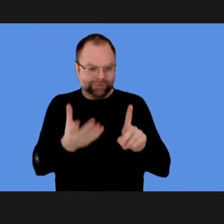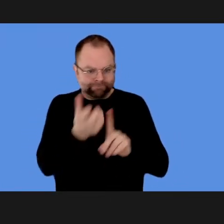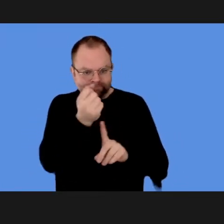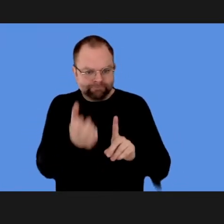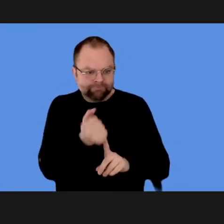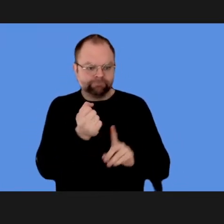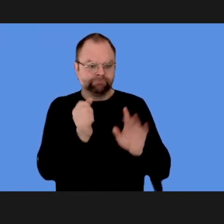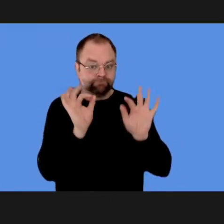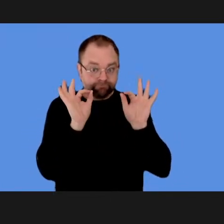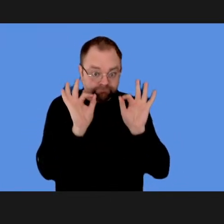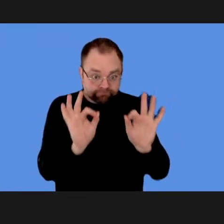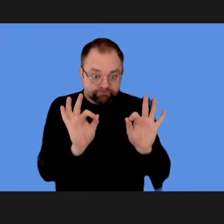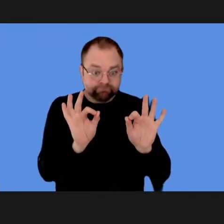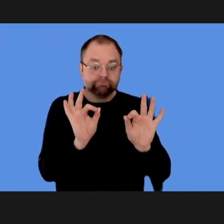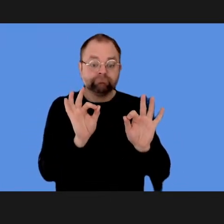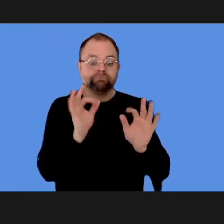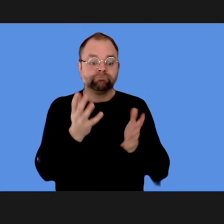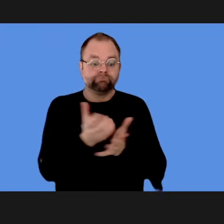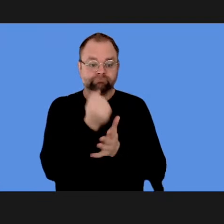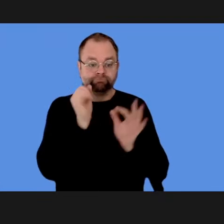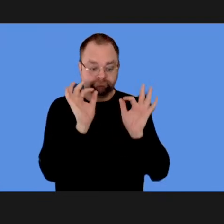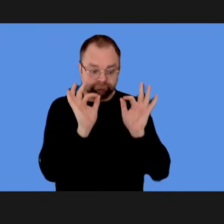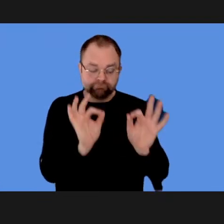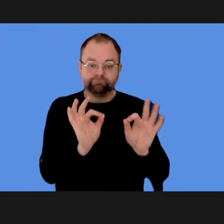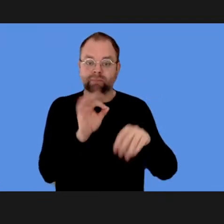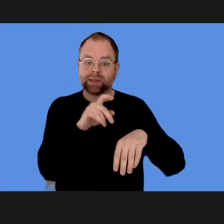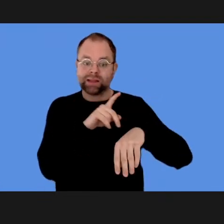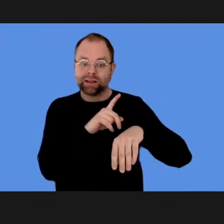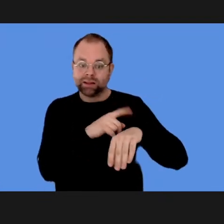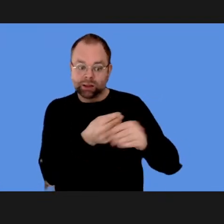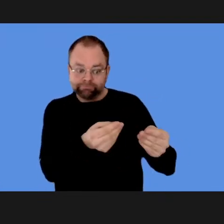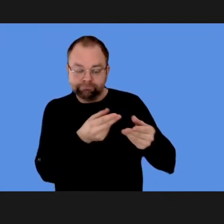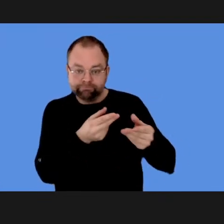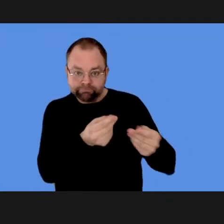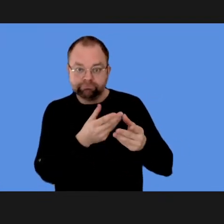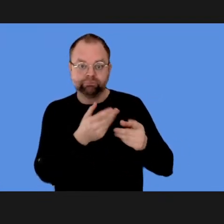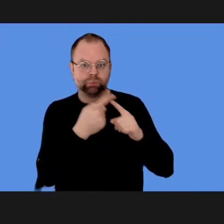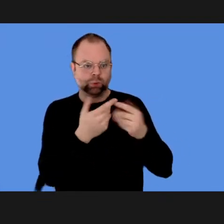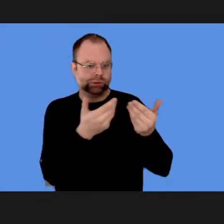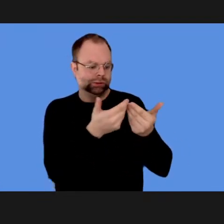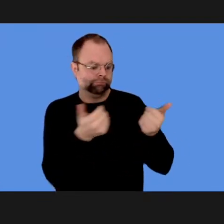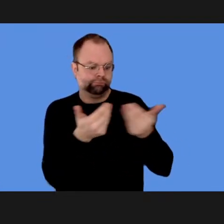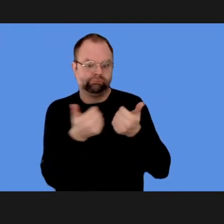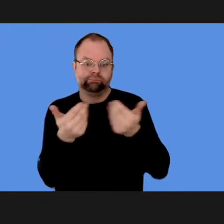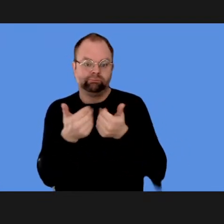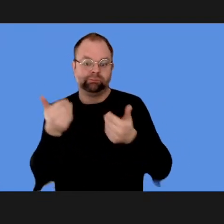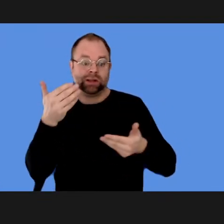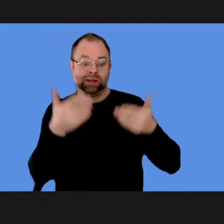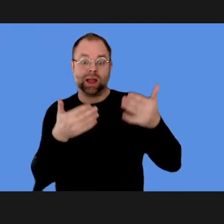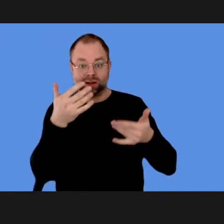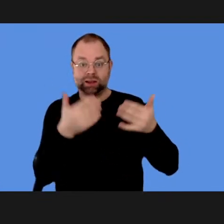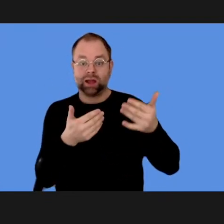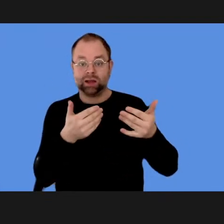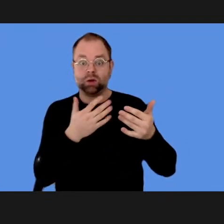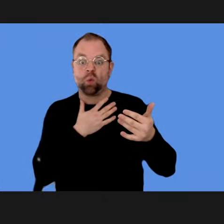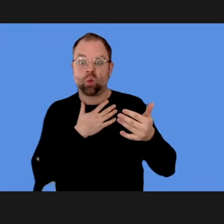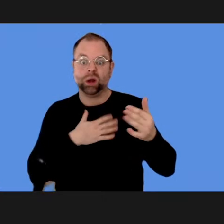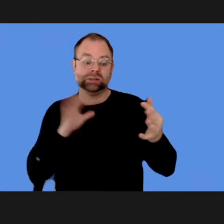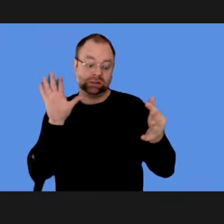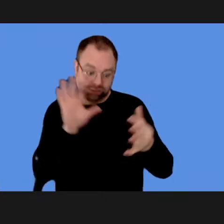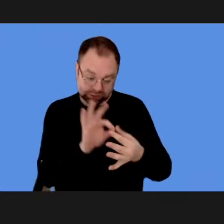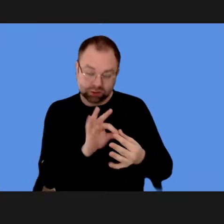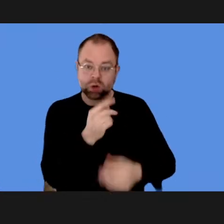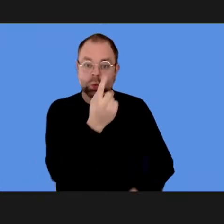progresses and see the effective implementation of these global, regional agendas, as well as our